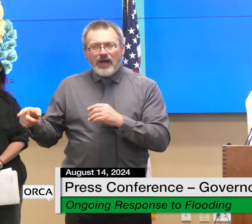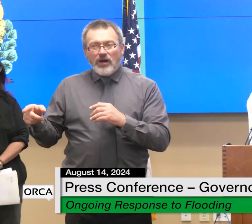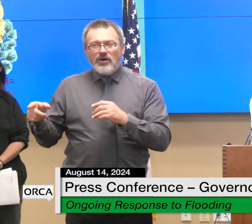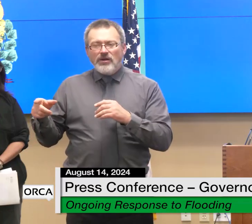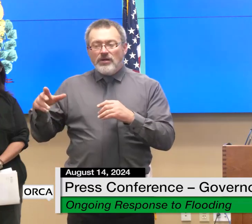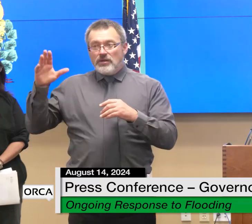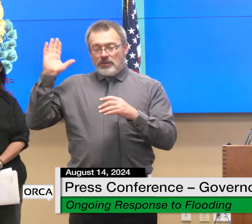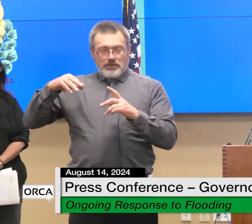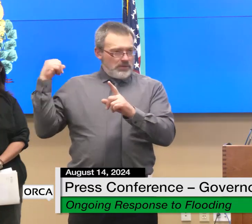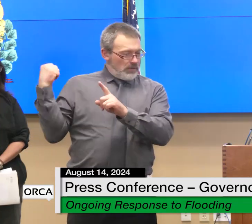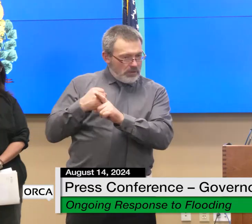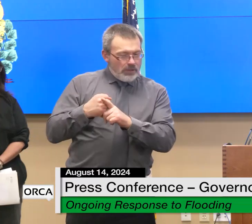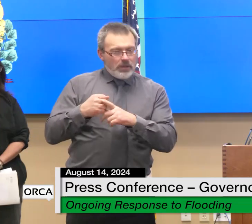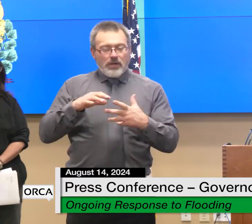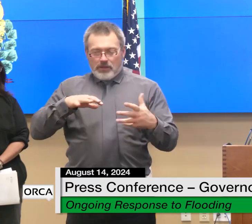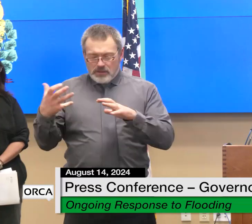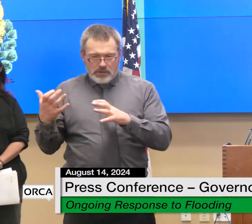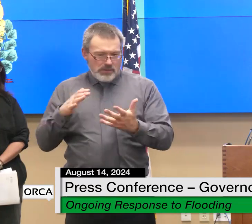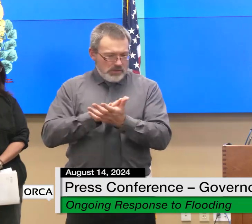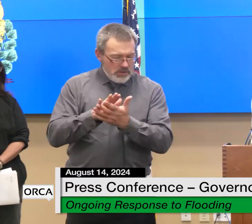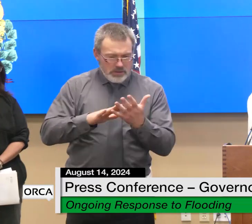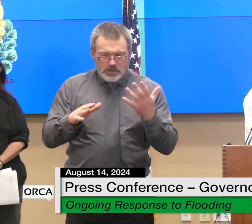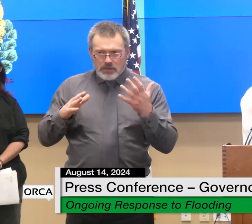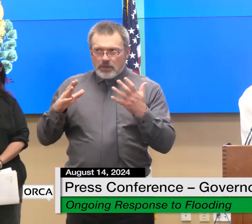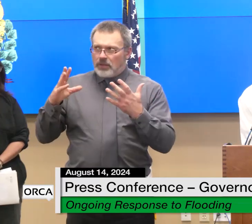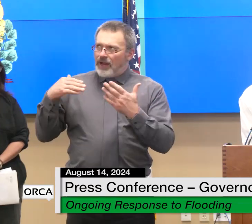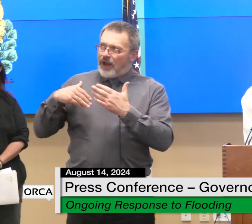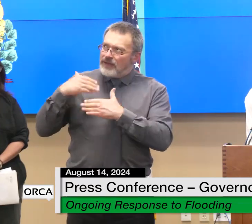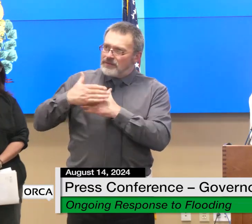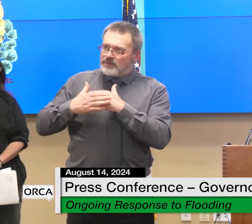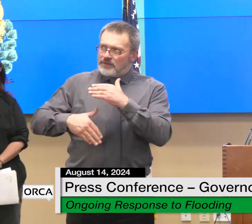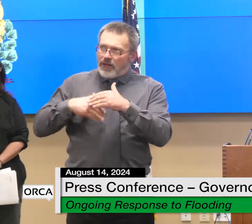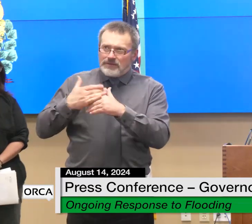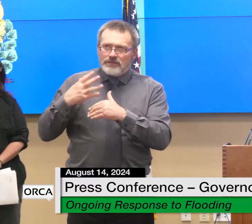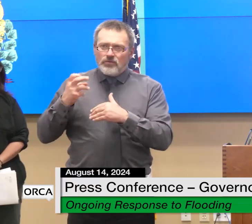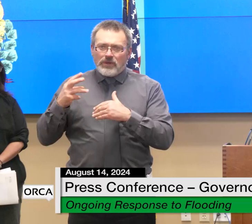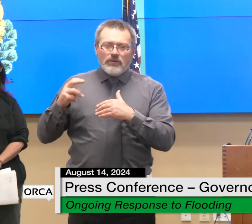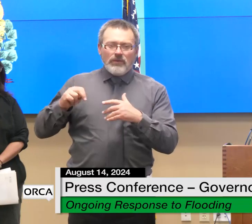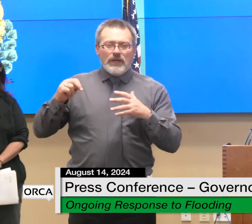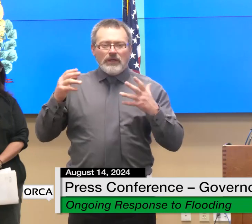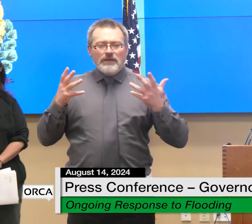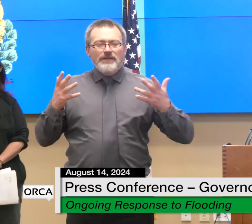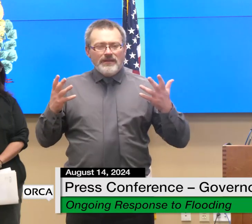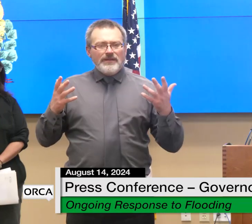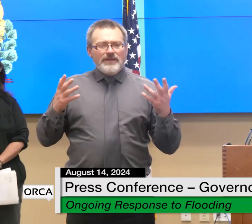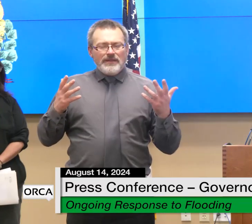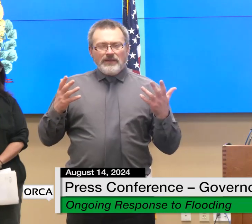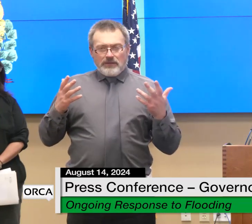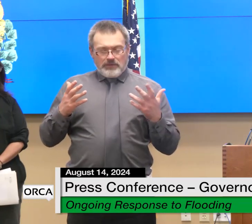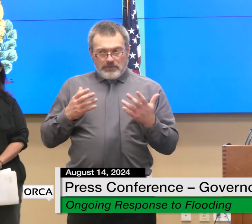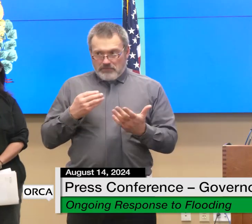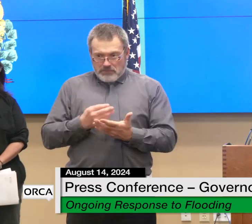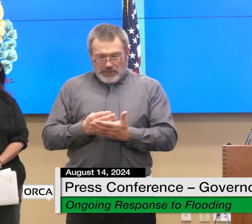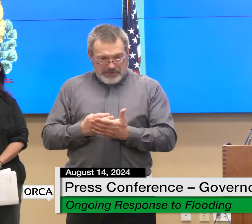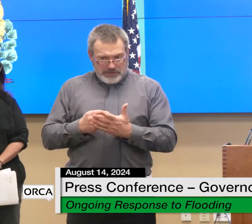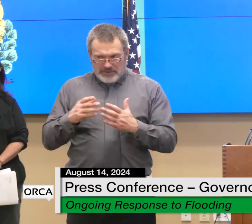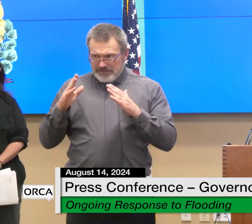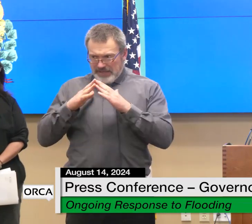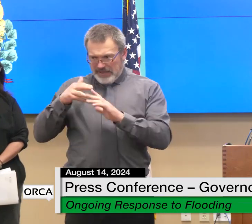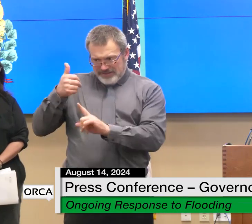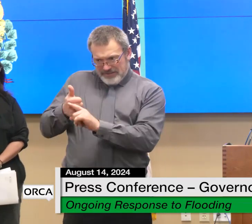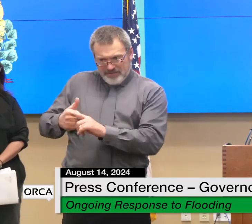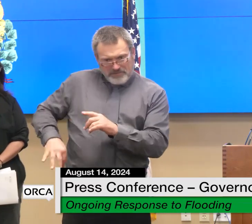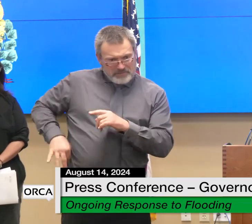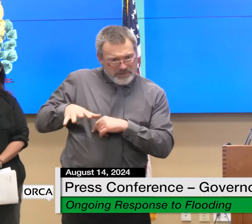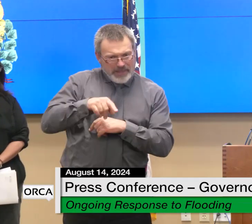they'll be able to afford to make repairs. And some are wondering if they'll be able to make them at all. As of